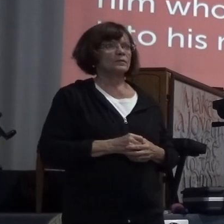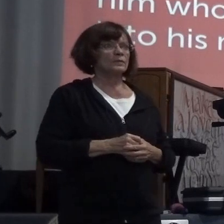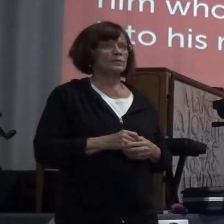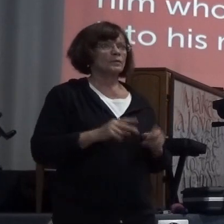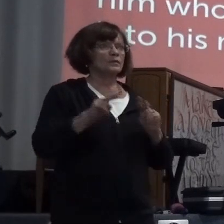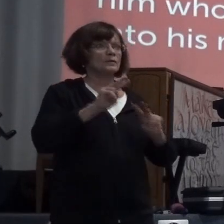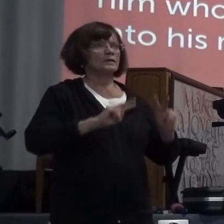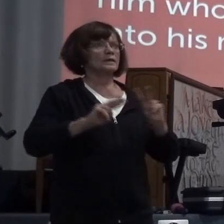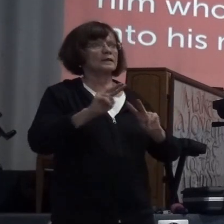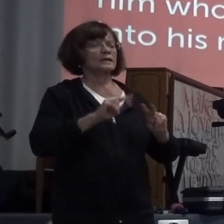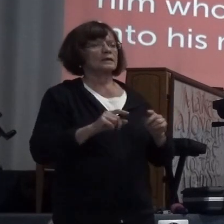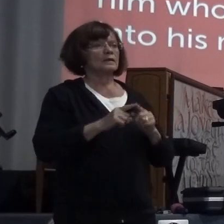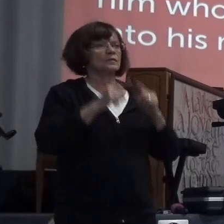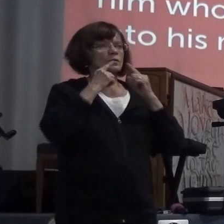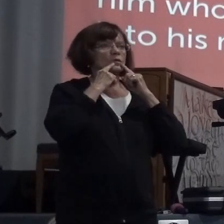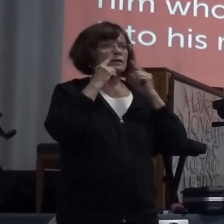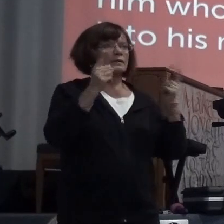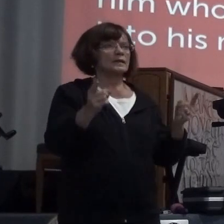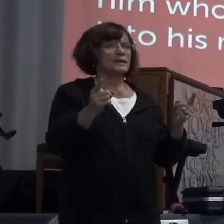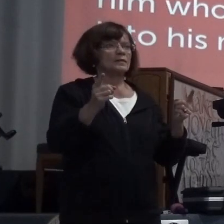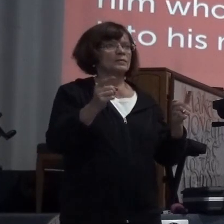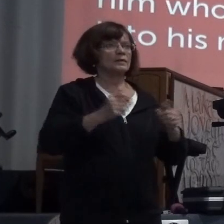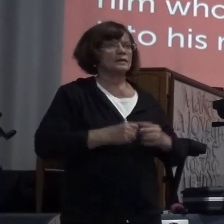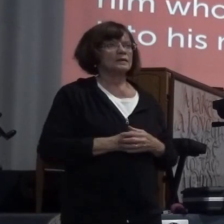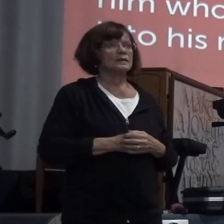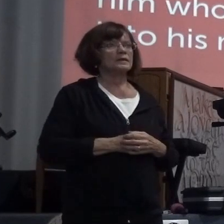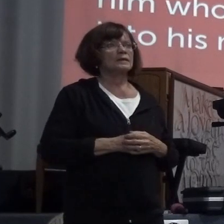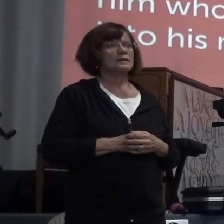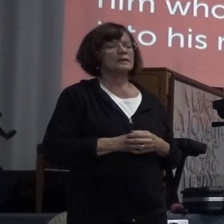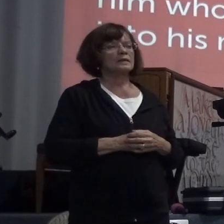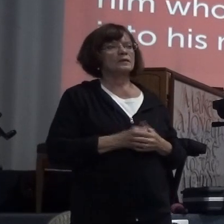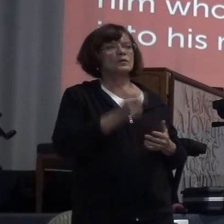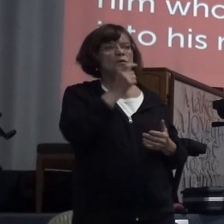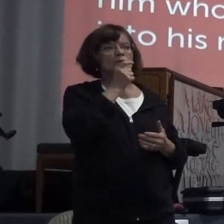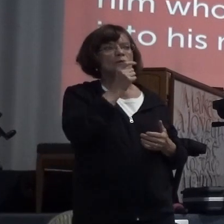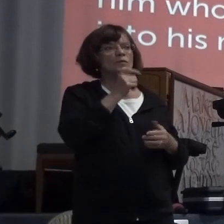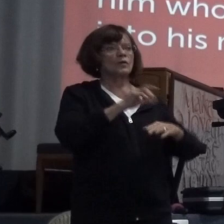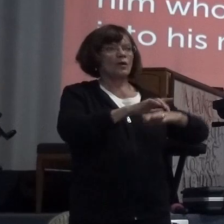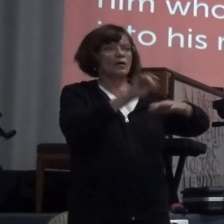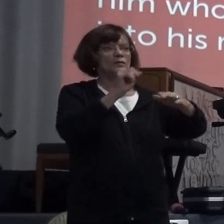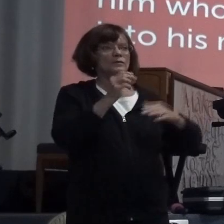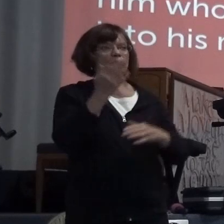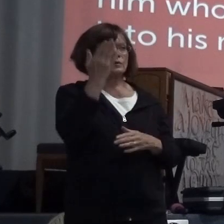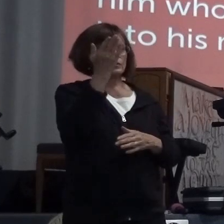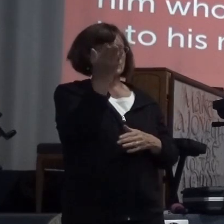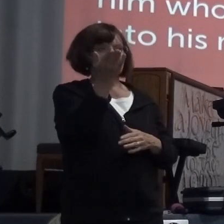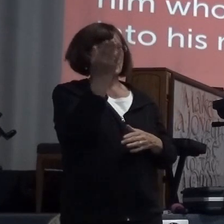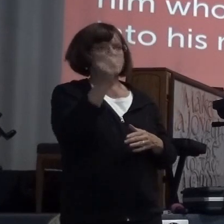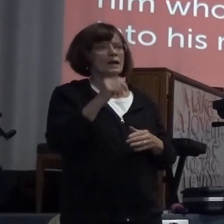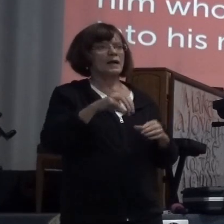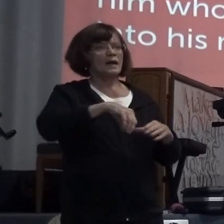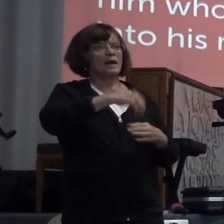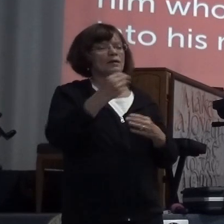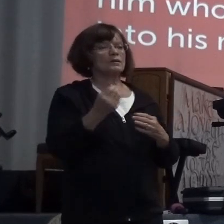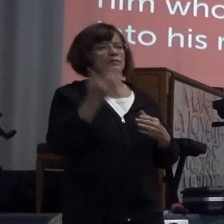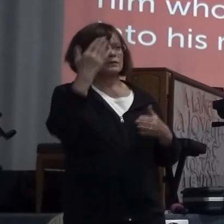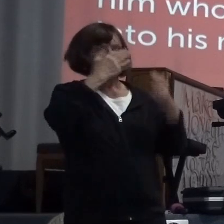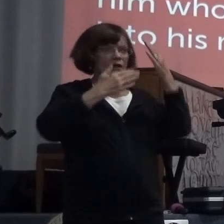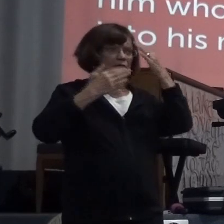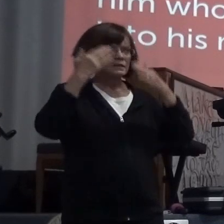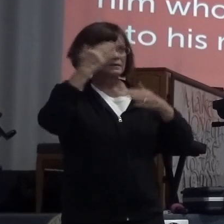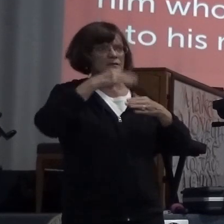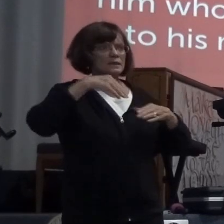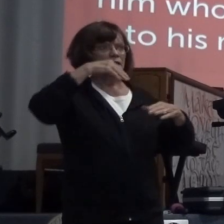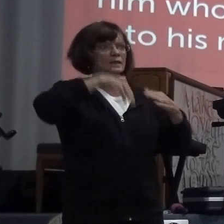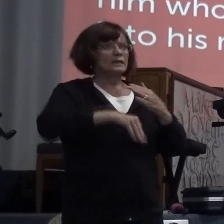that you may proclaim the excellencies of him who called you out of darkness into this marvelous light." Isn't that amazing? So